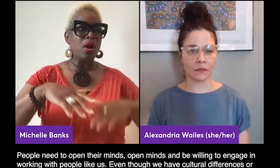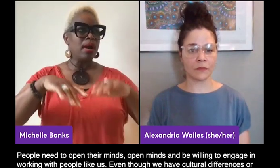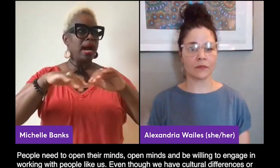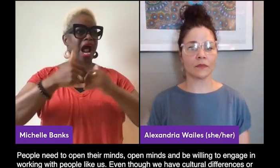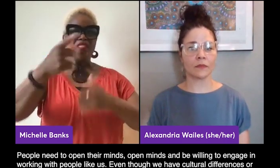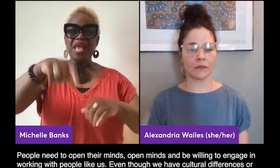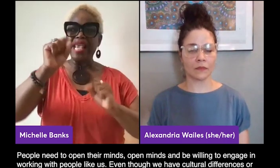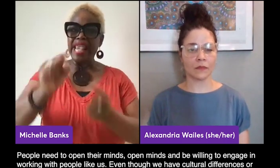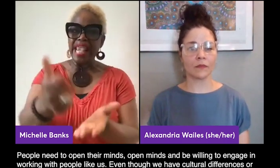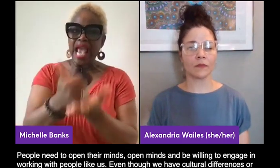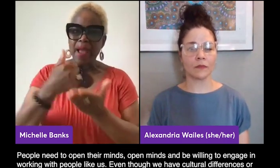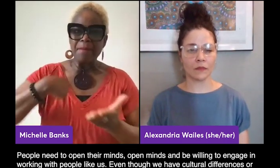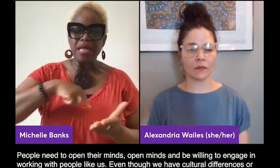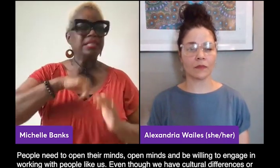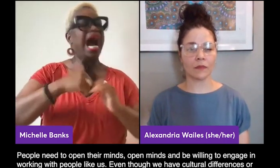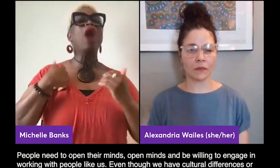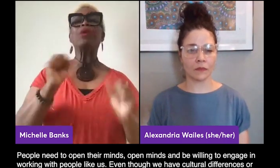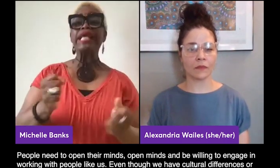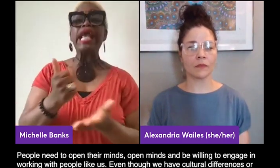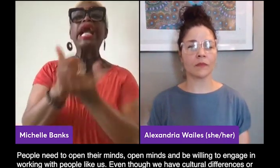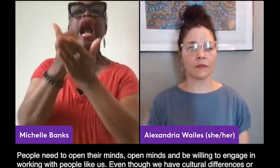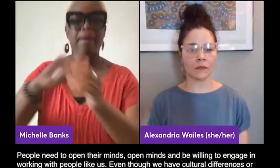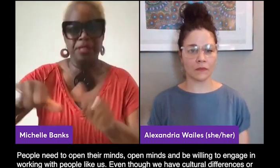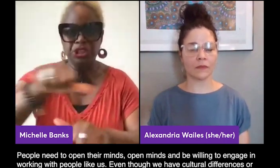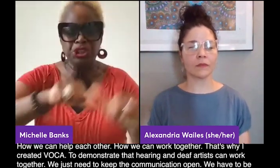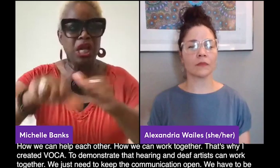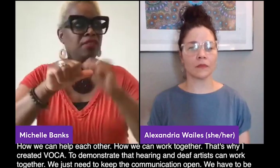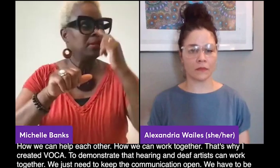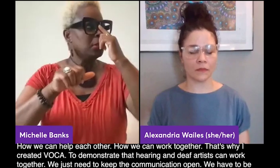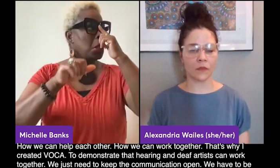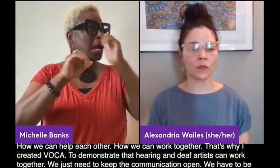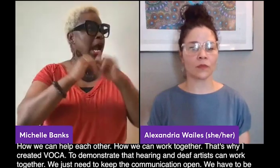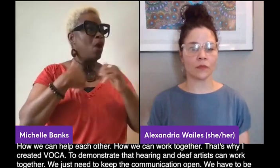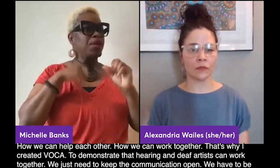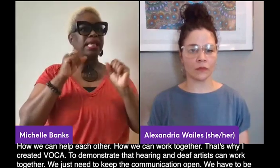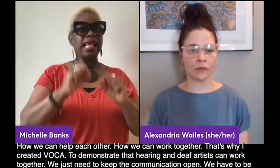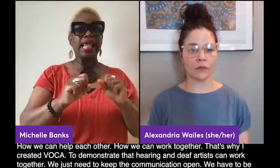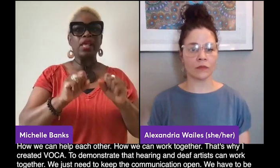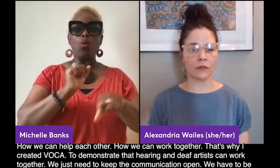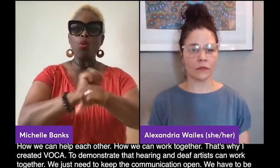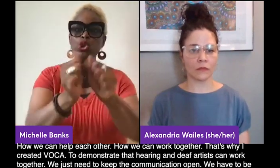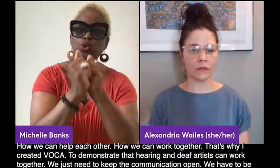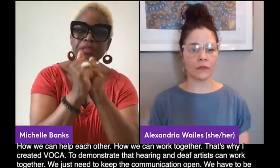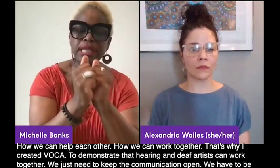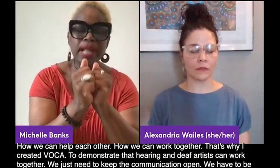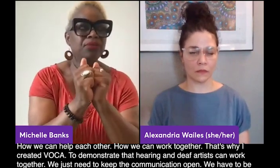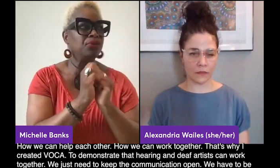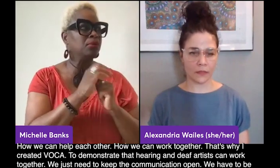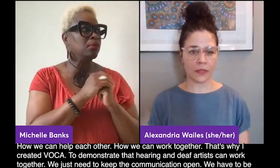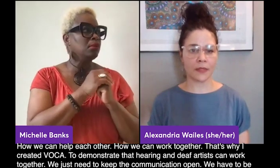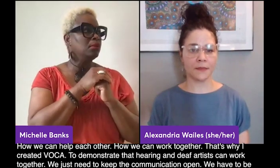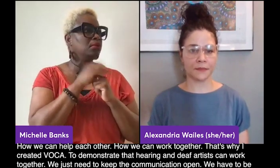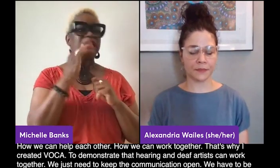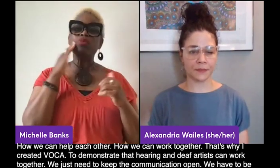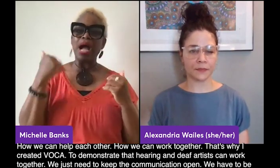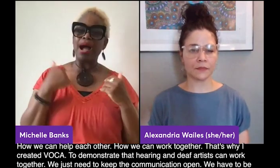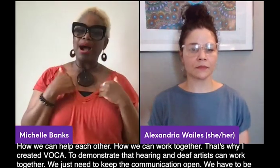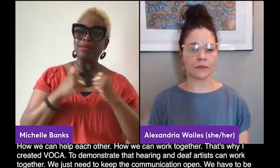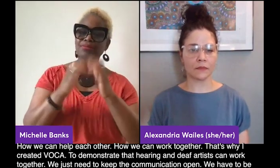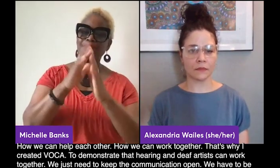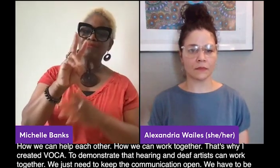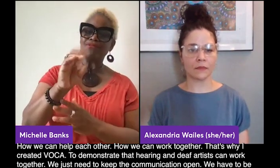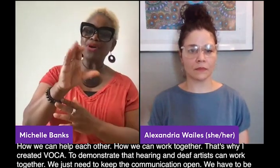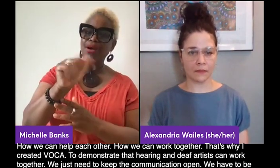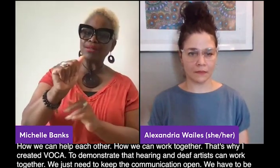learn how they can help us, how we can help each other, how we can work together. That's